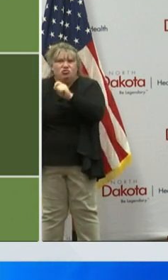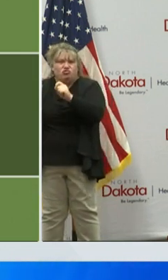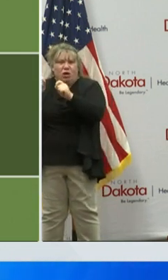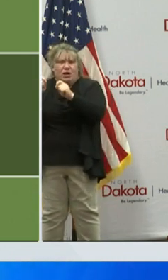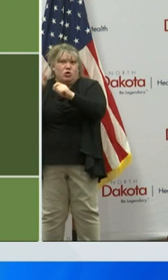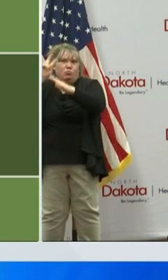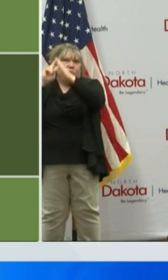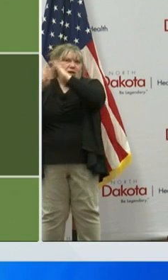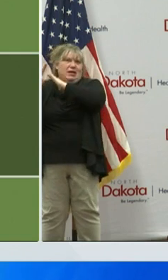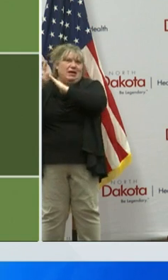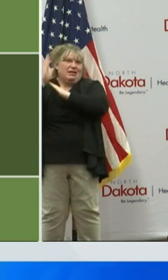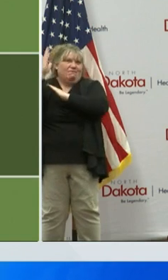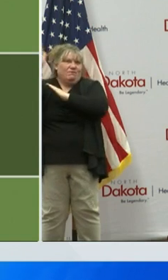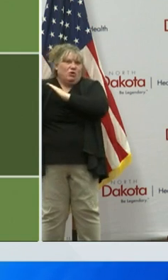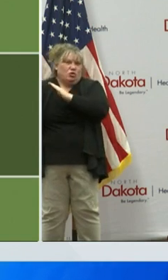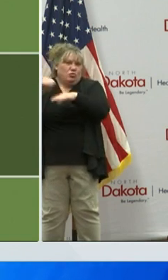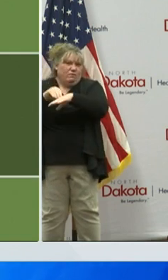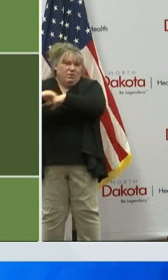of it.